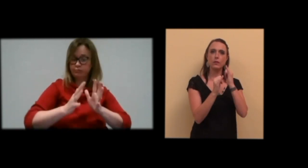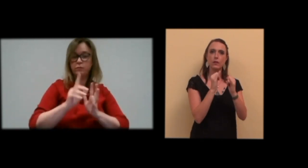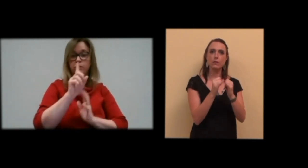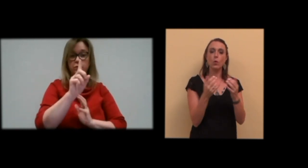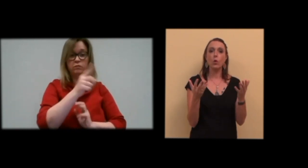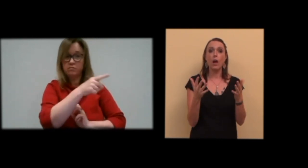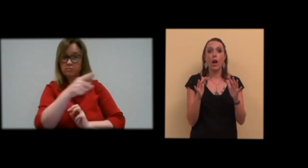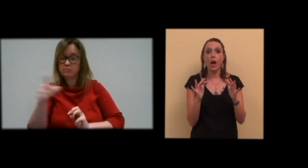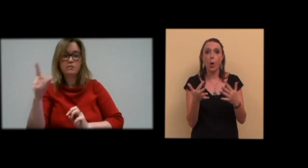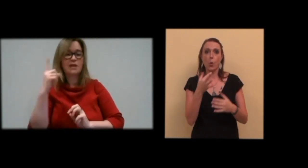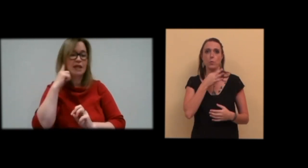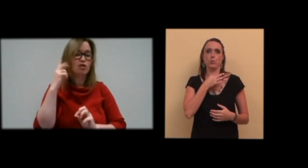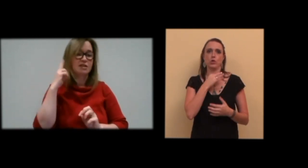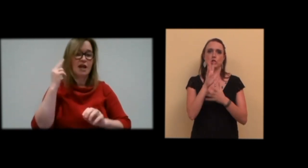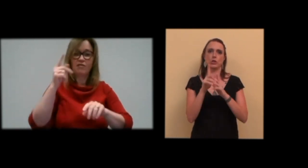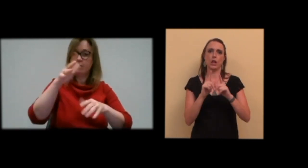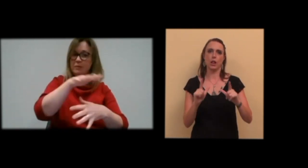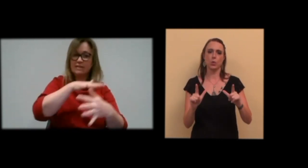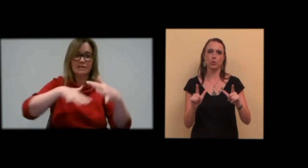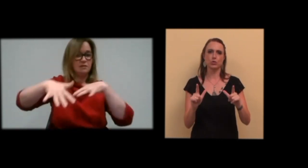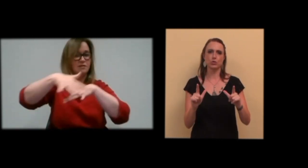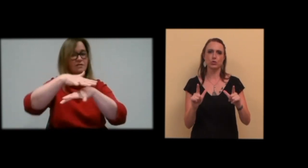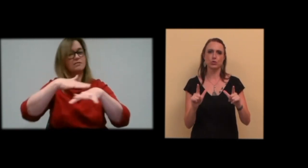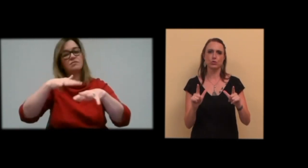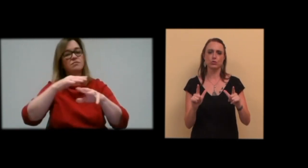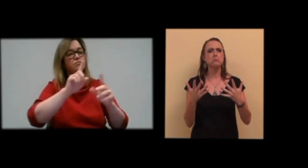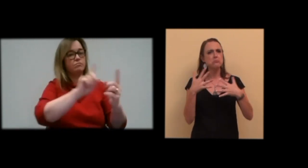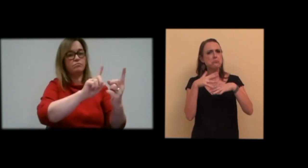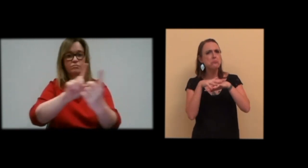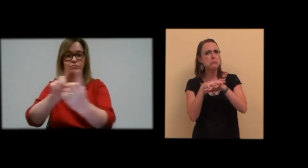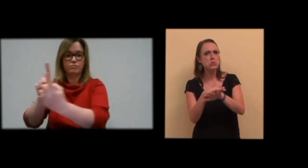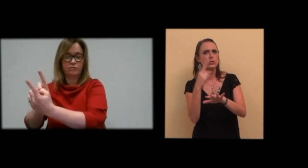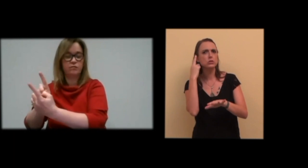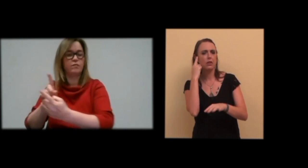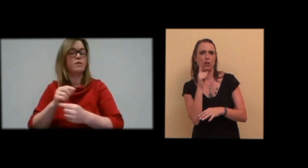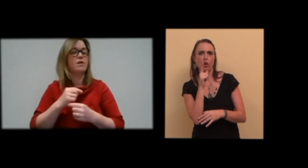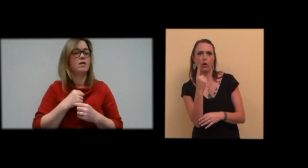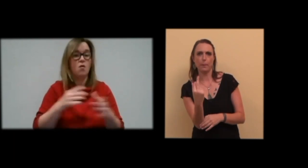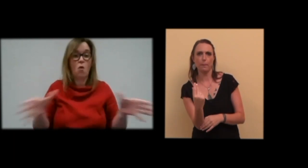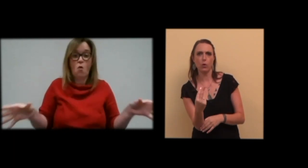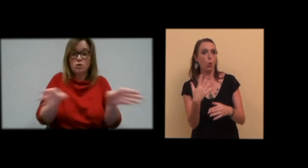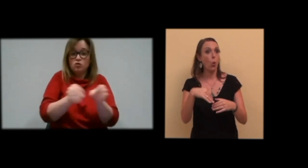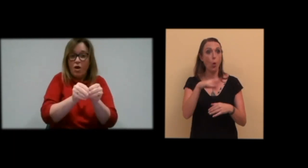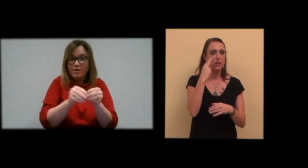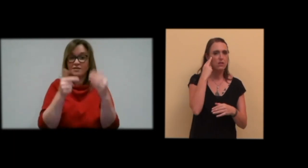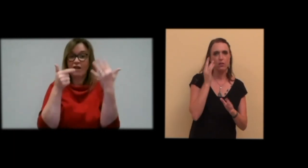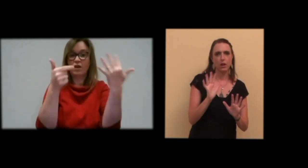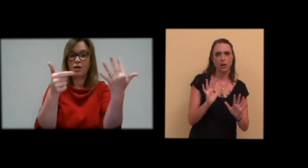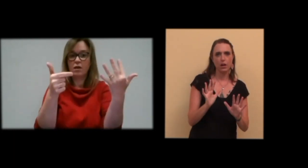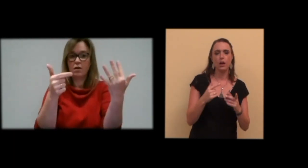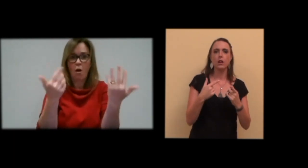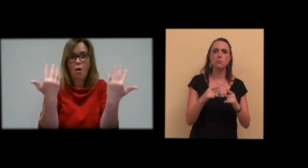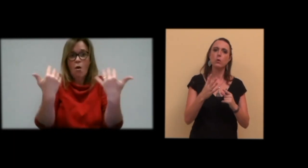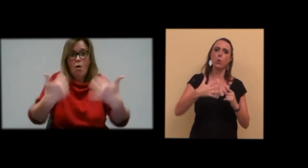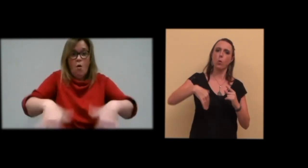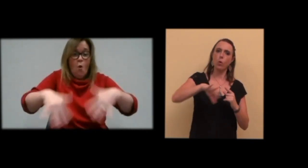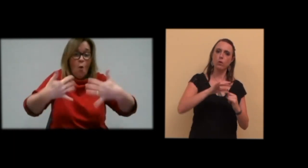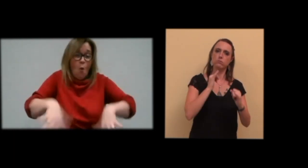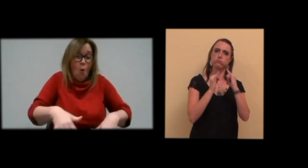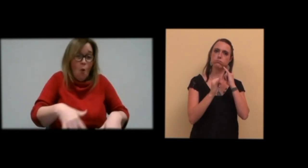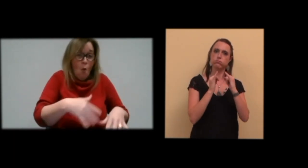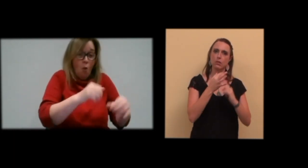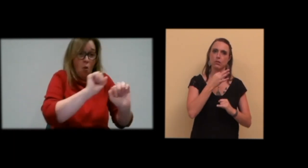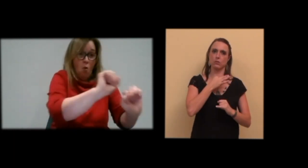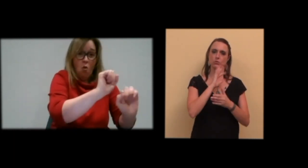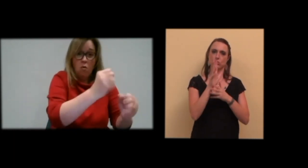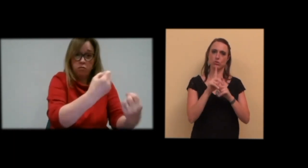interviews. All of those interviews were conducted in British Sign Language. It was a mixture of deaf and hearing people. They